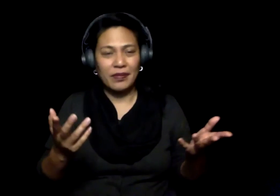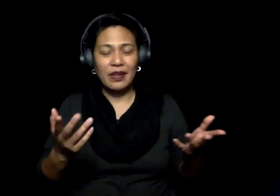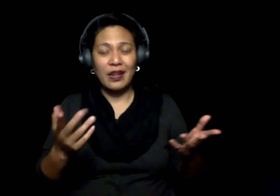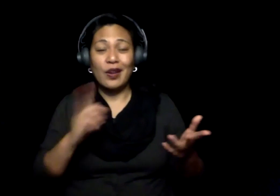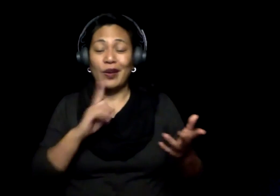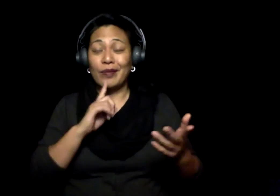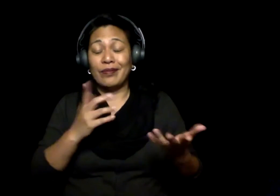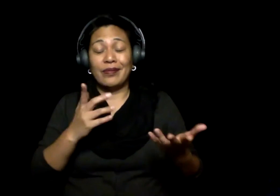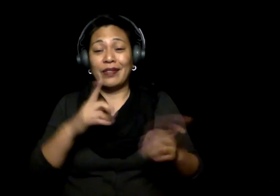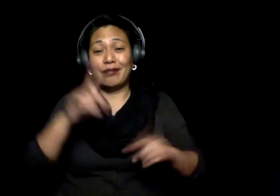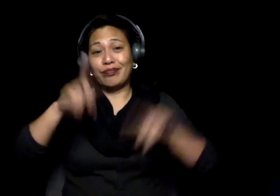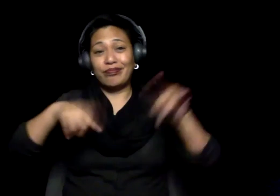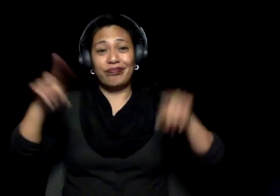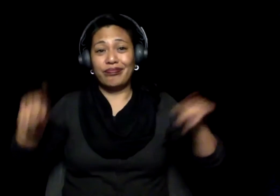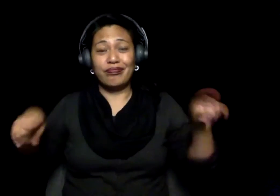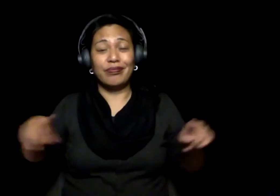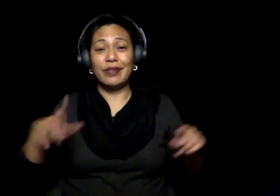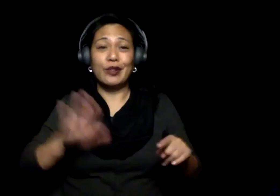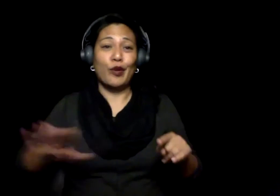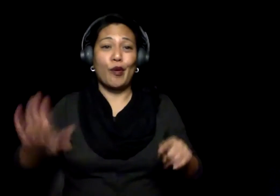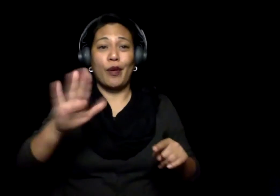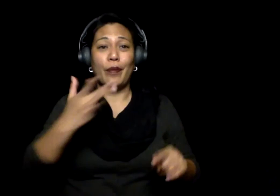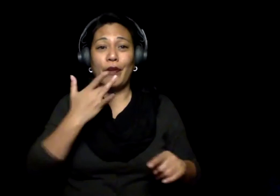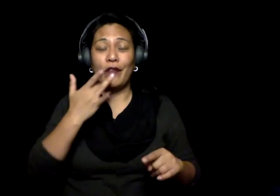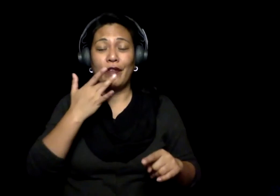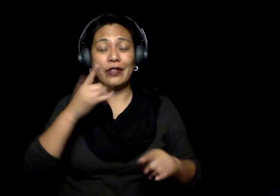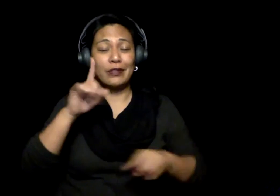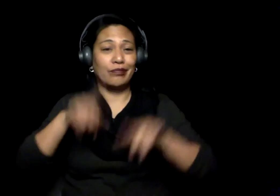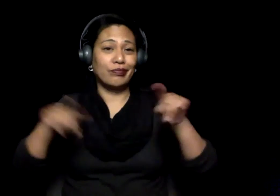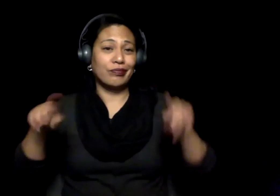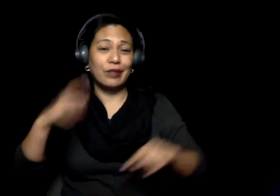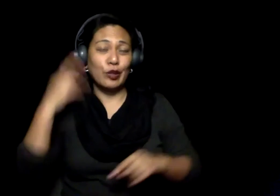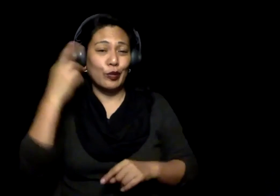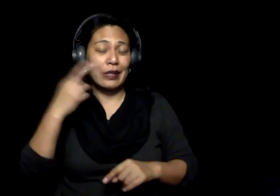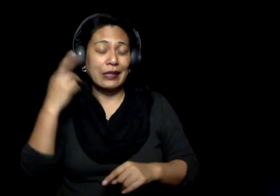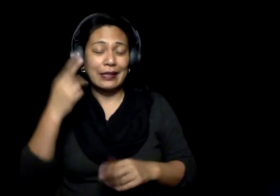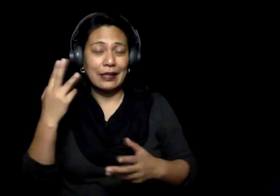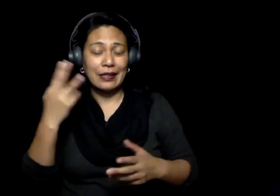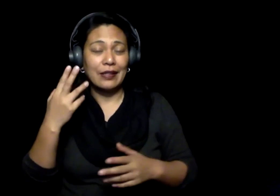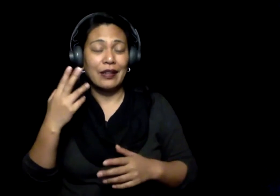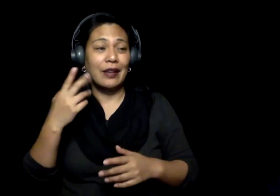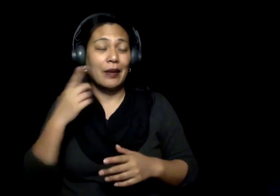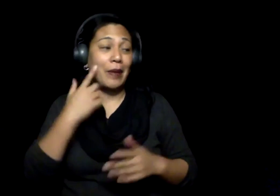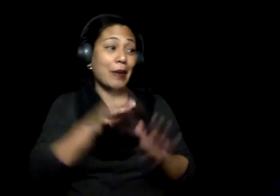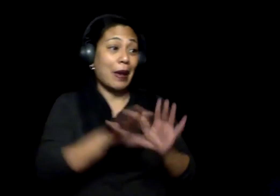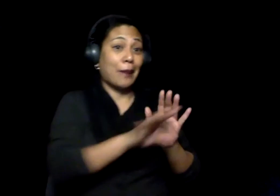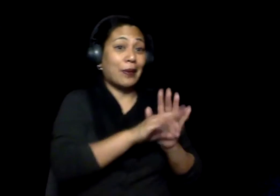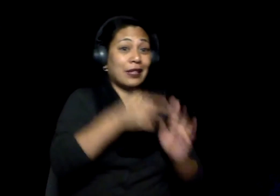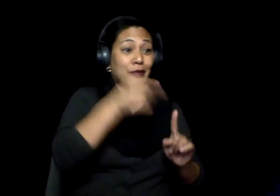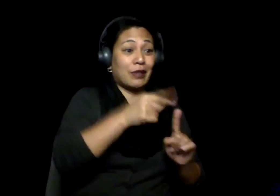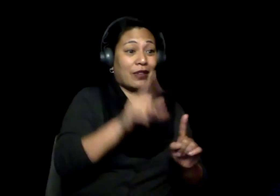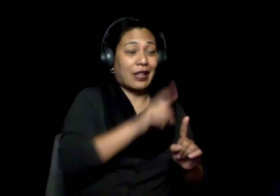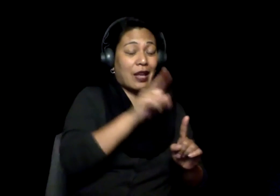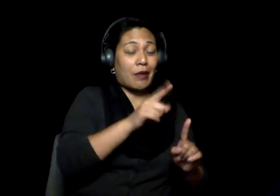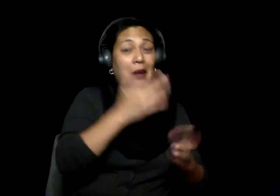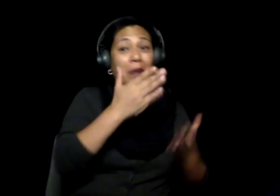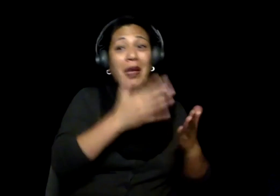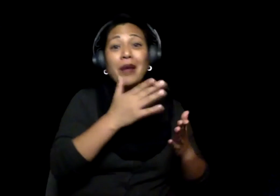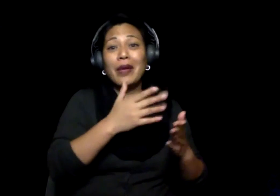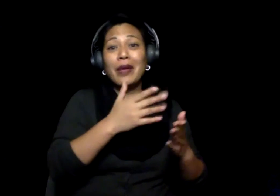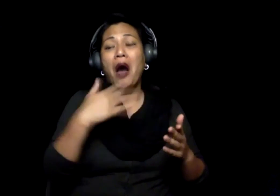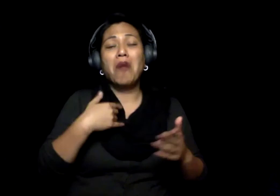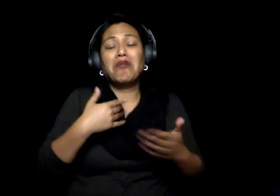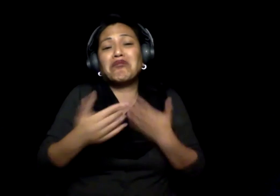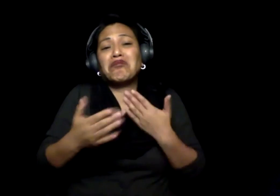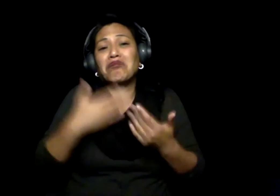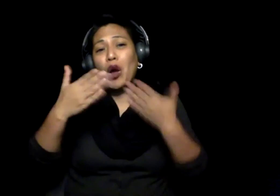have, everyone may have a slightly different reason why they may want to choose a particular branch, or